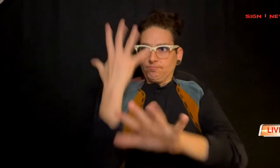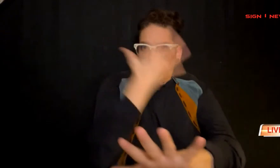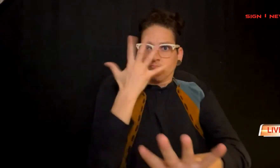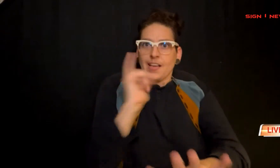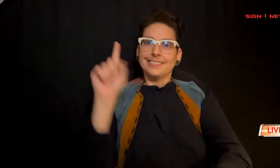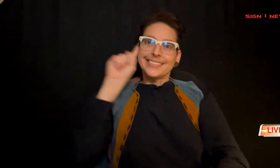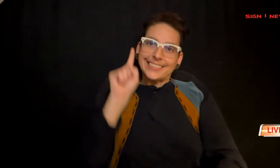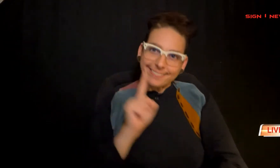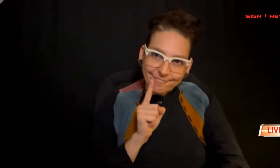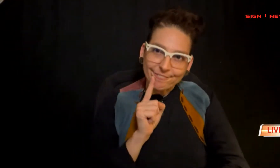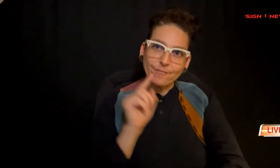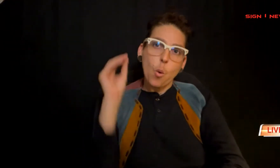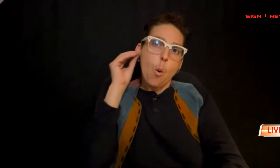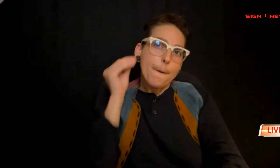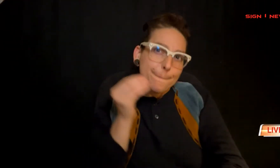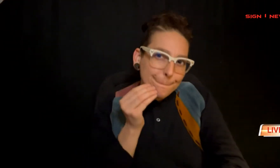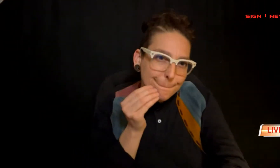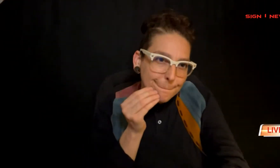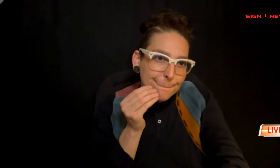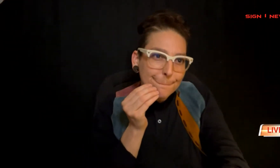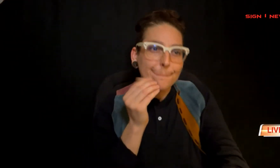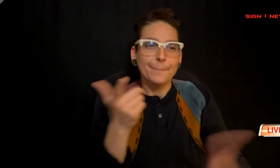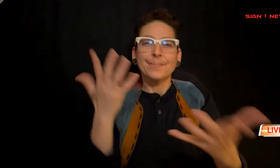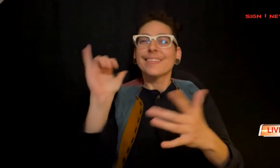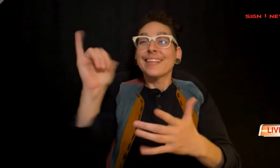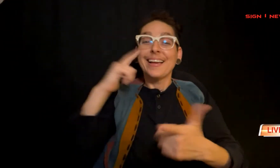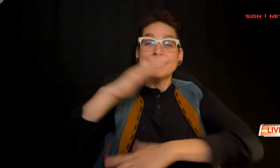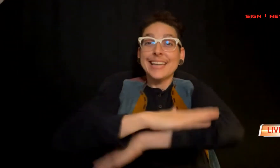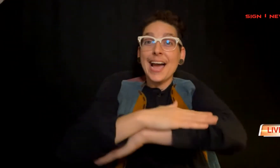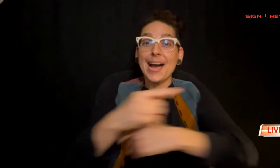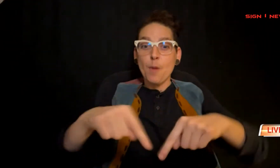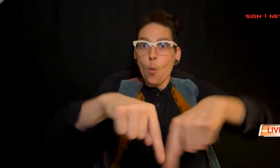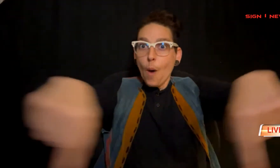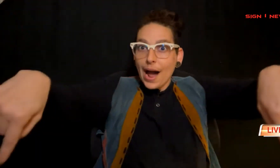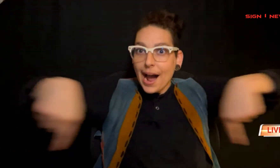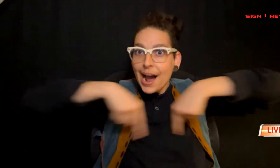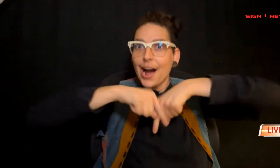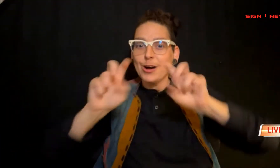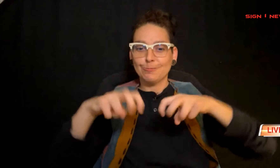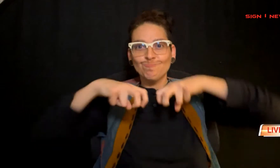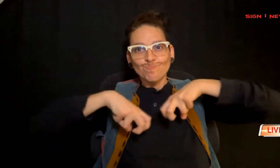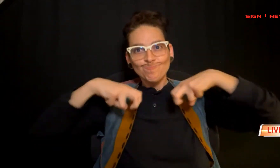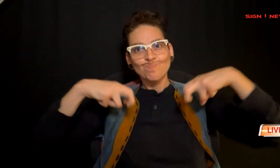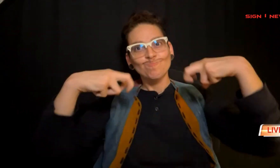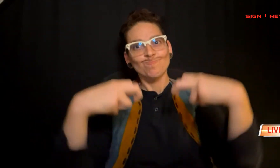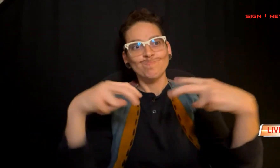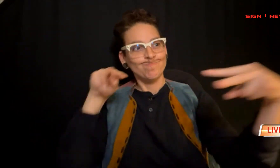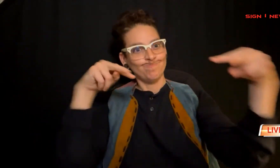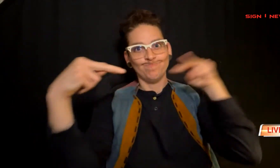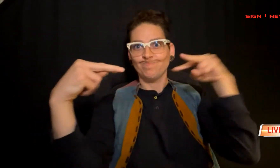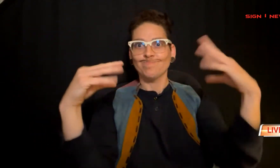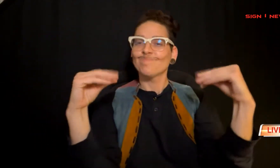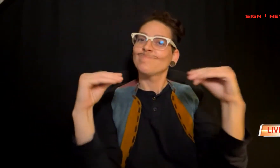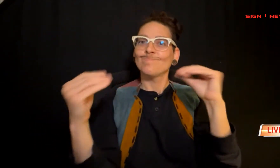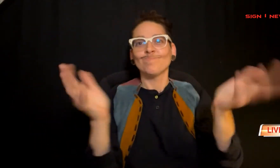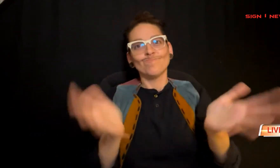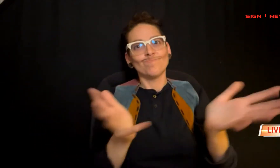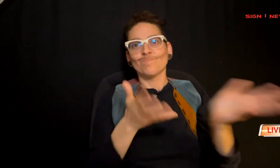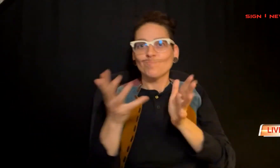they actually redesigned the set to make it look like a deaf home. Like they made a round table for sitting so everybody